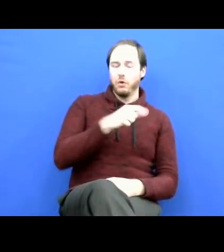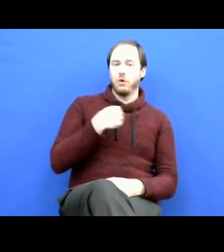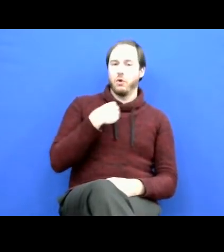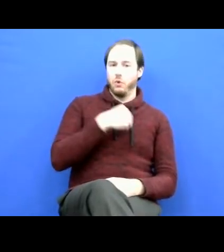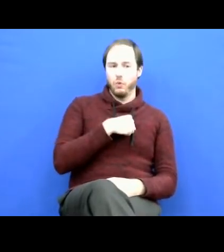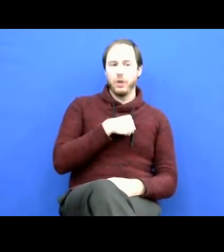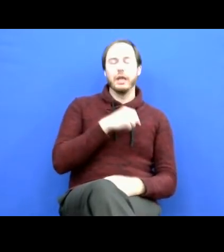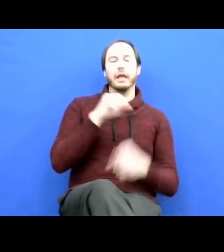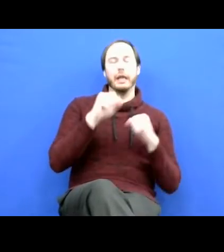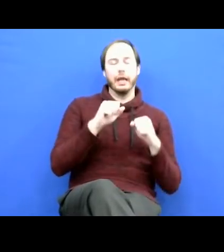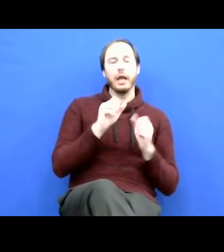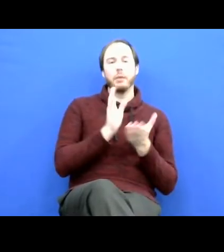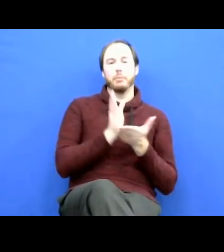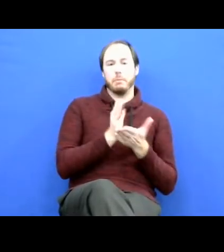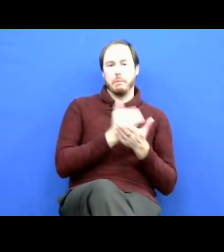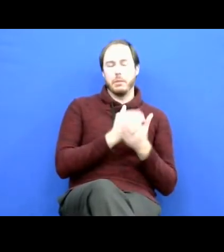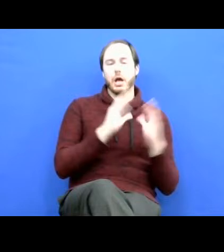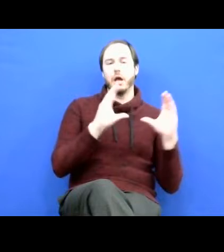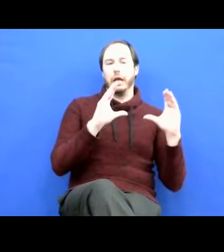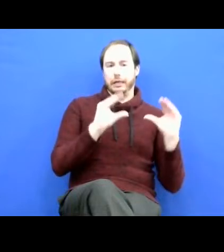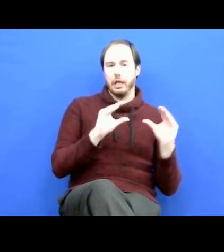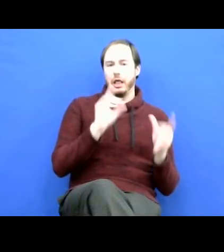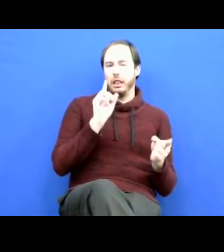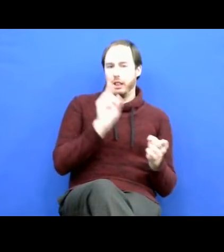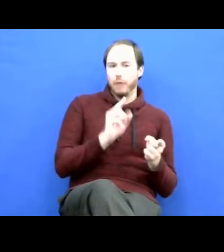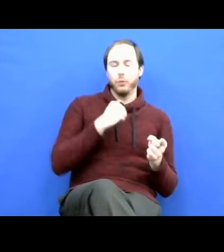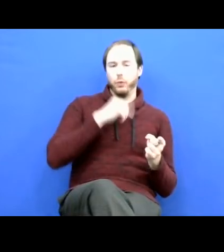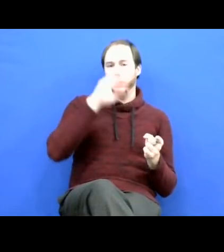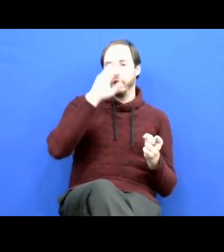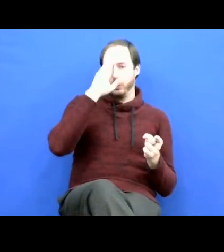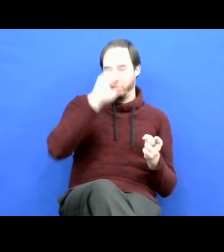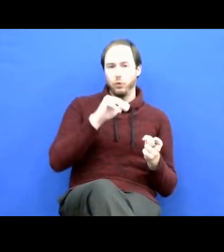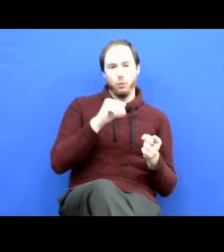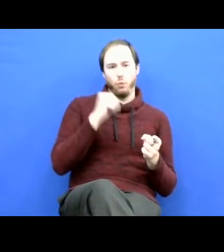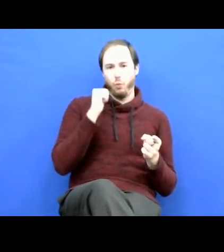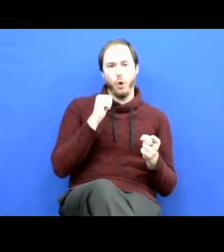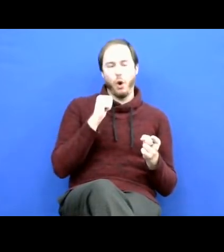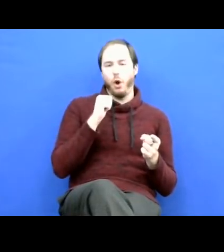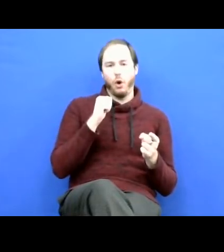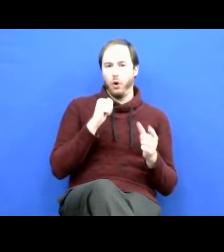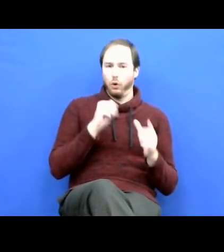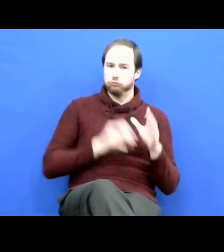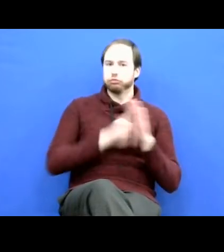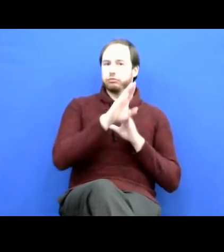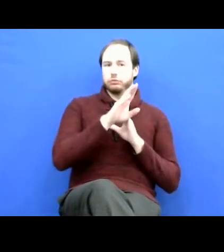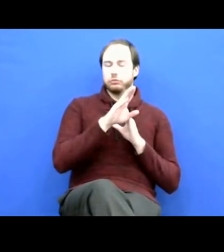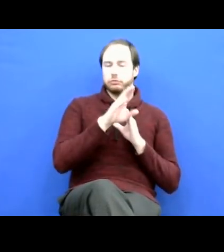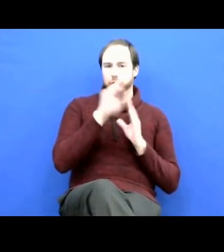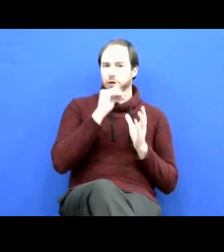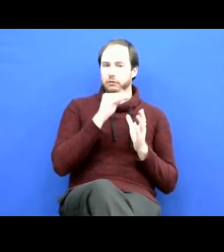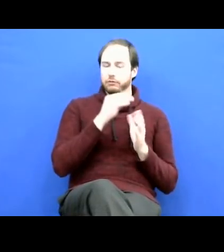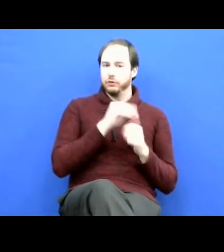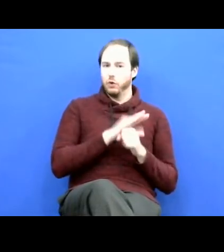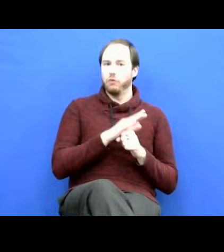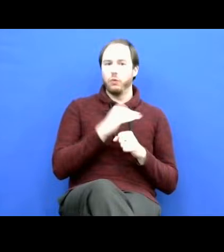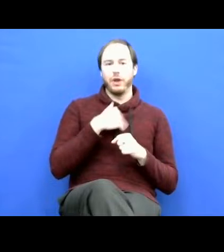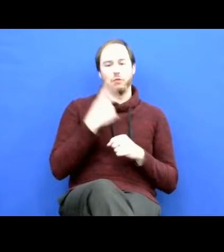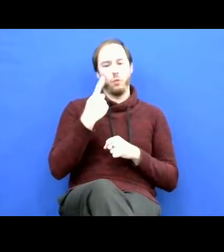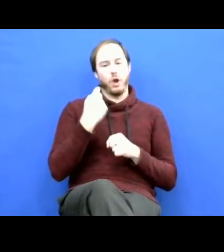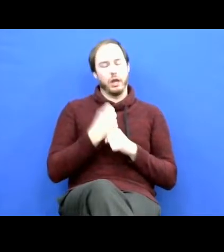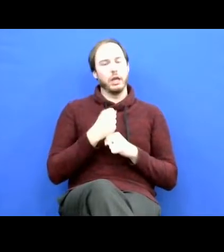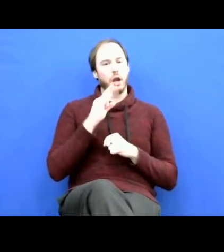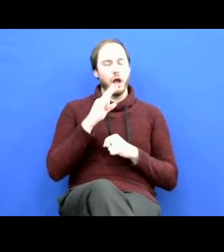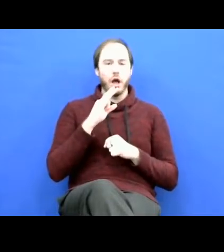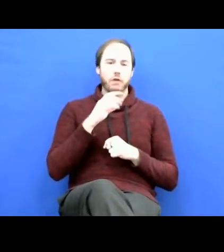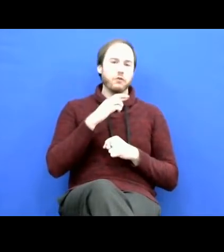dialed the budget back a little because we knew we weren't going to have as much to put forth to keep the taxes down. It gives you a year buffer, whereas if